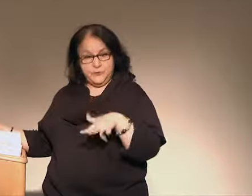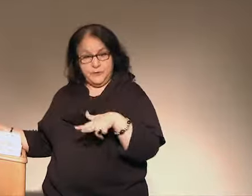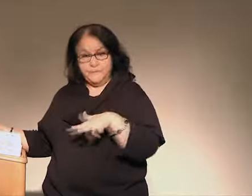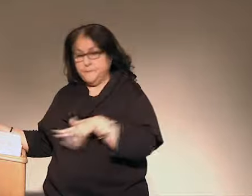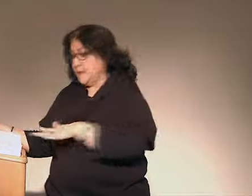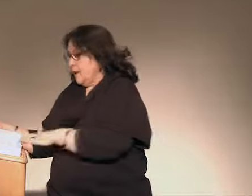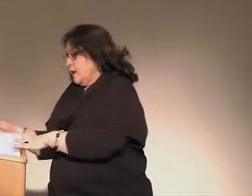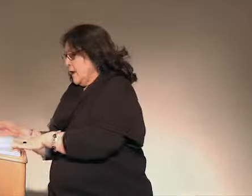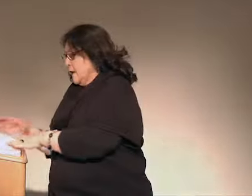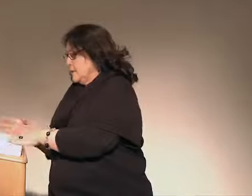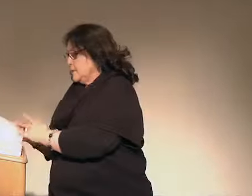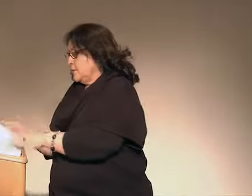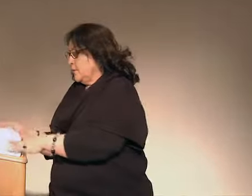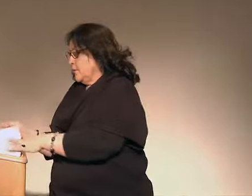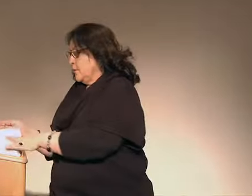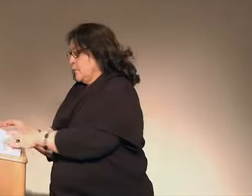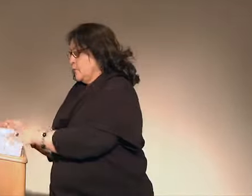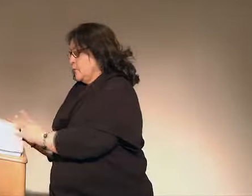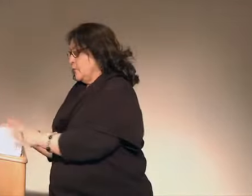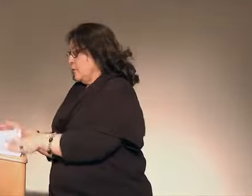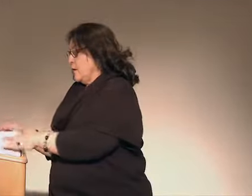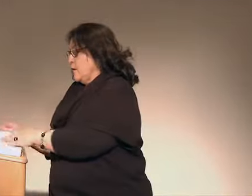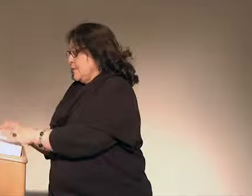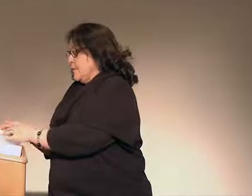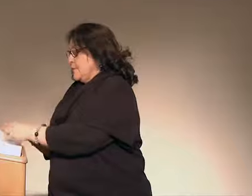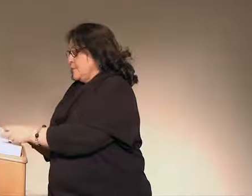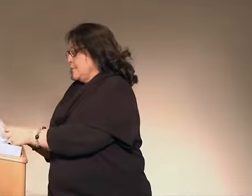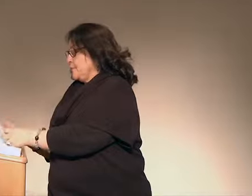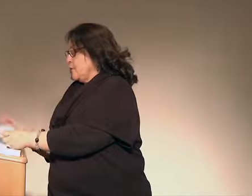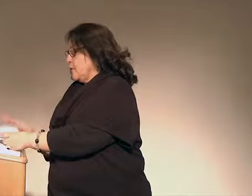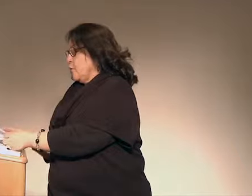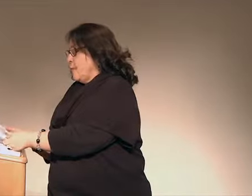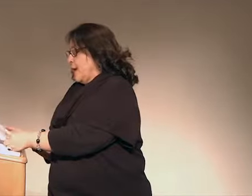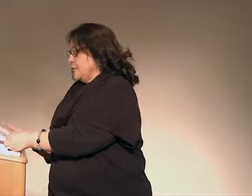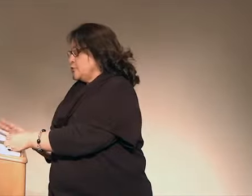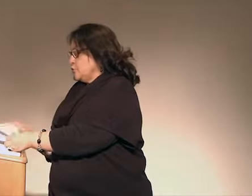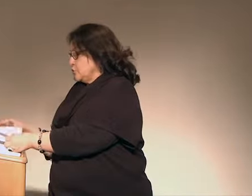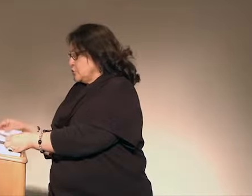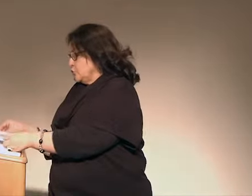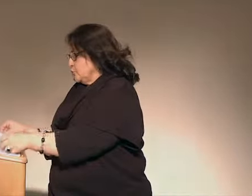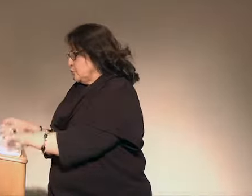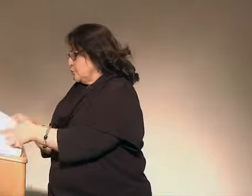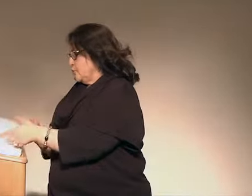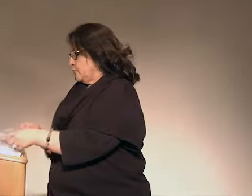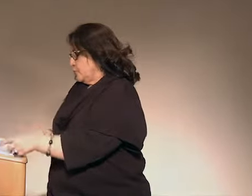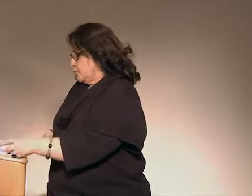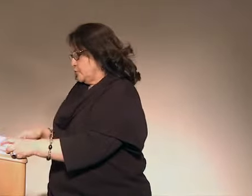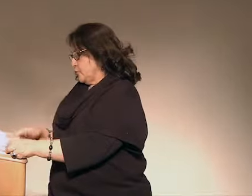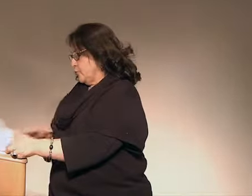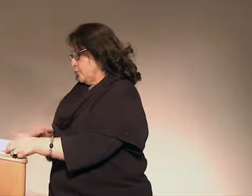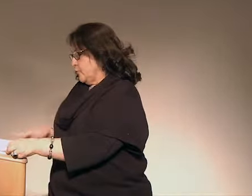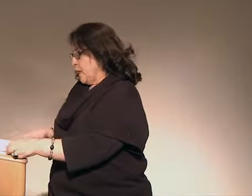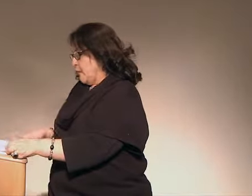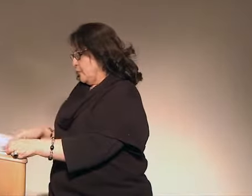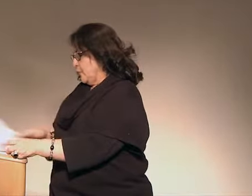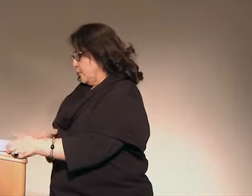3, and we will then go back to Unit 2 to review those vocabulary